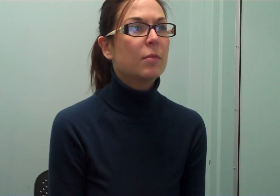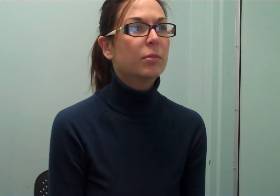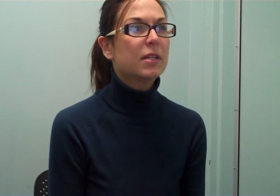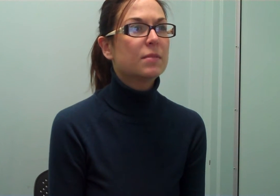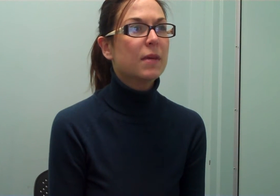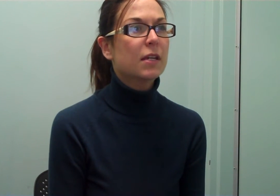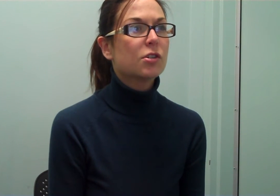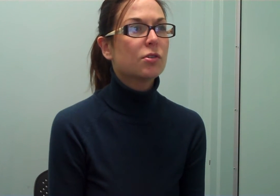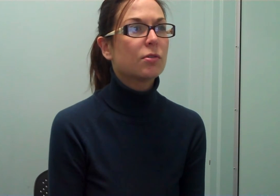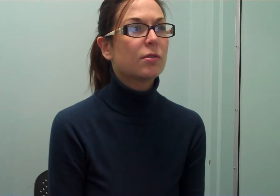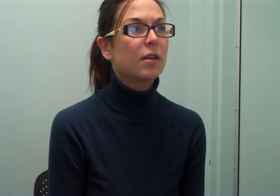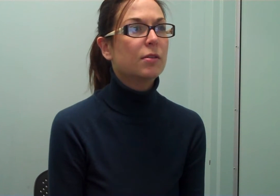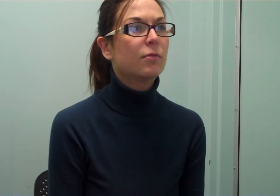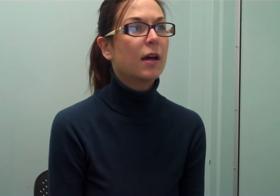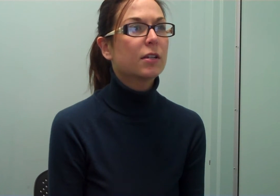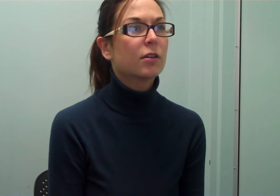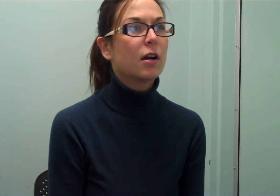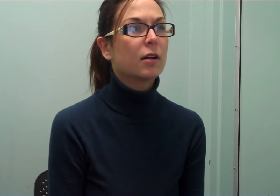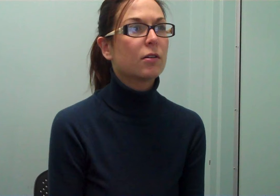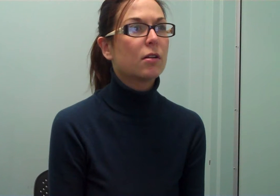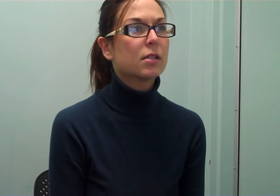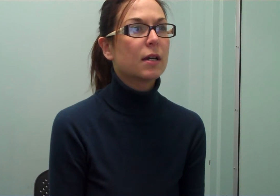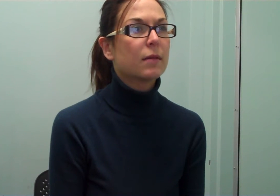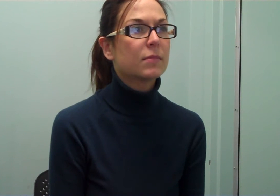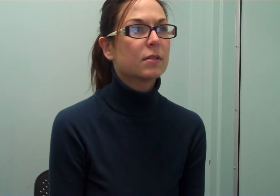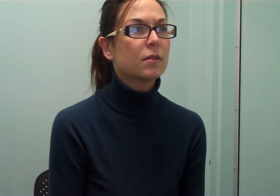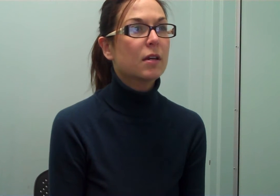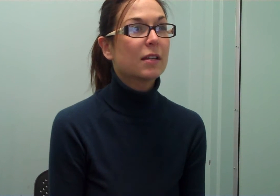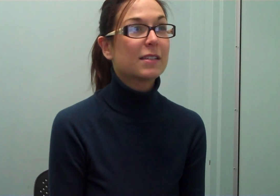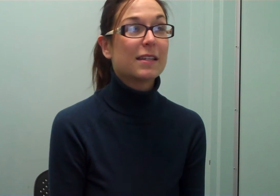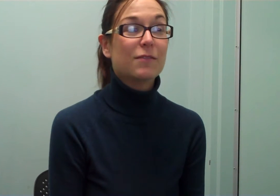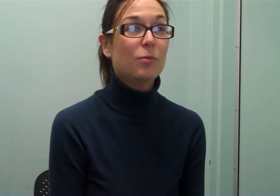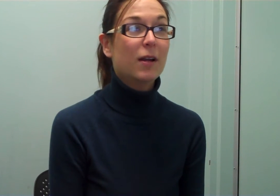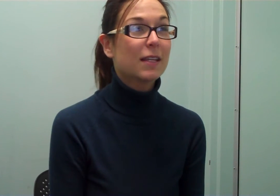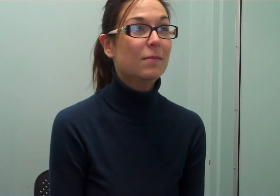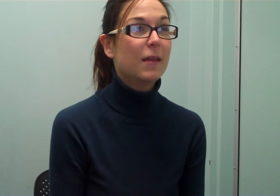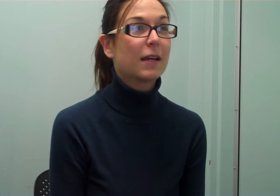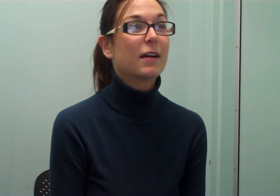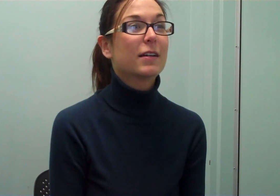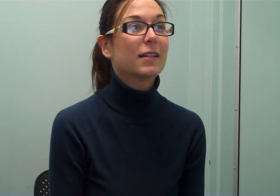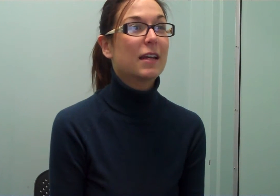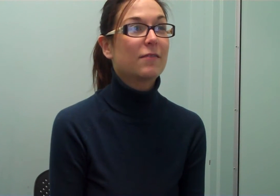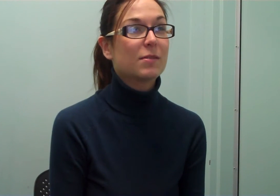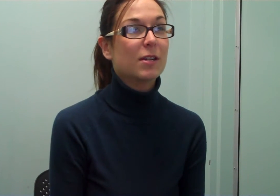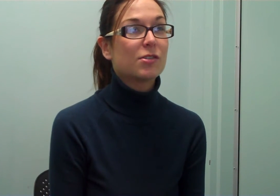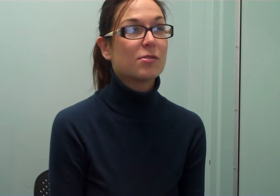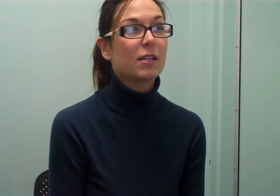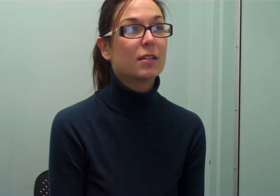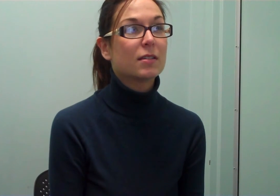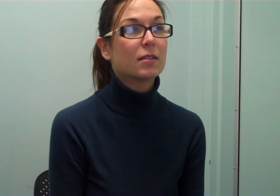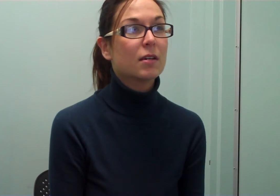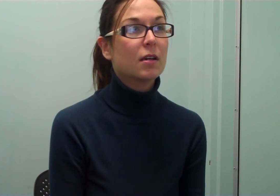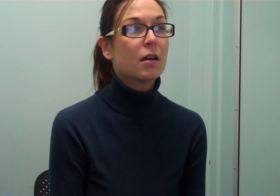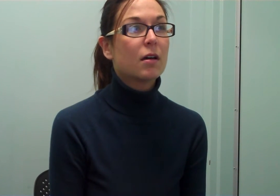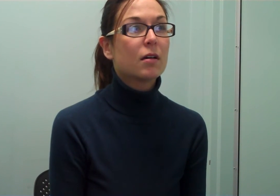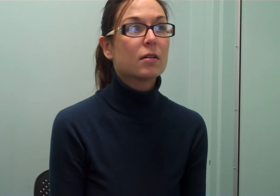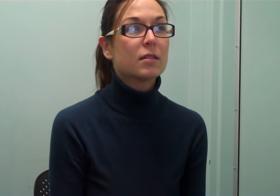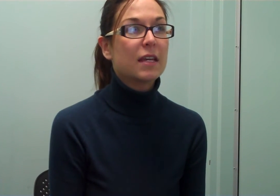And please make sure that you lock your car at all times. Because if you want to keep that car, you're going to have to make sure that it's